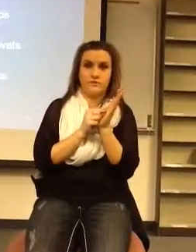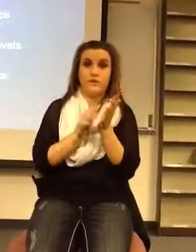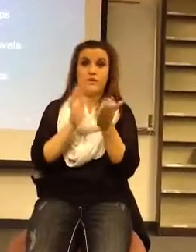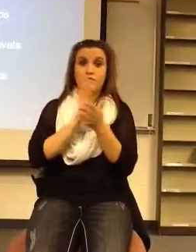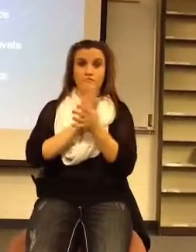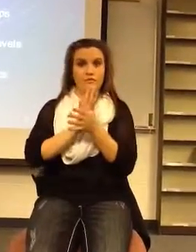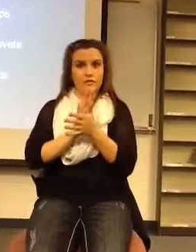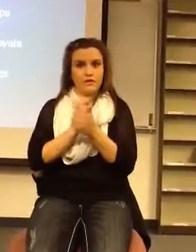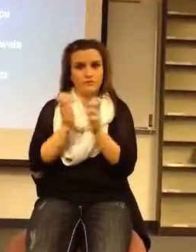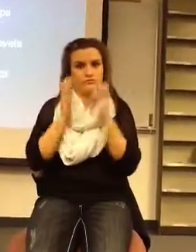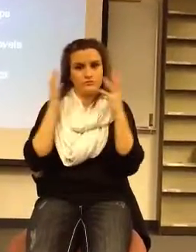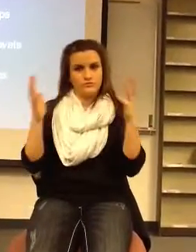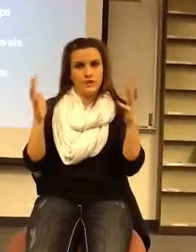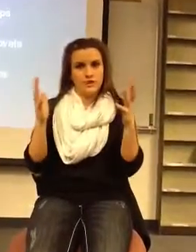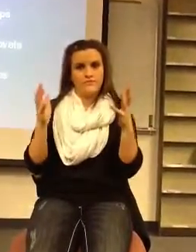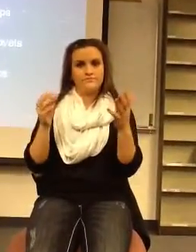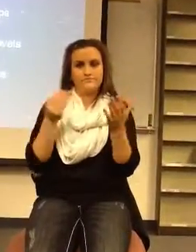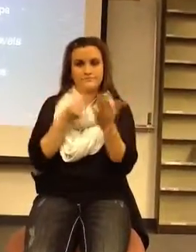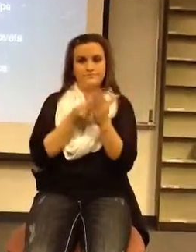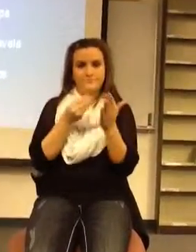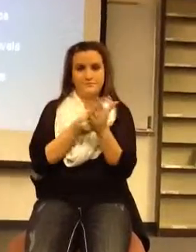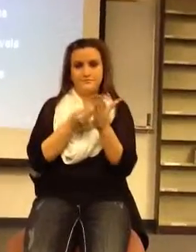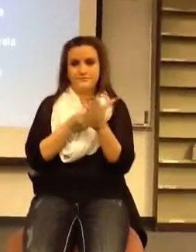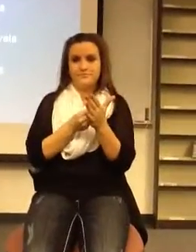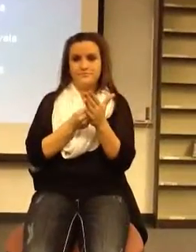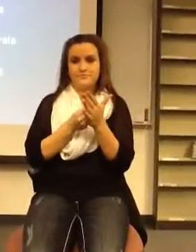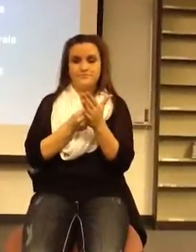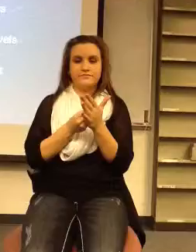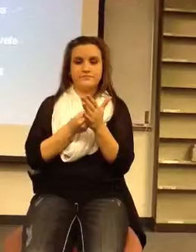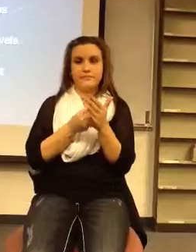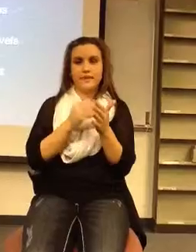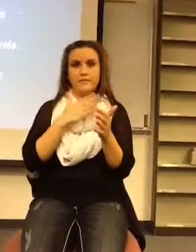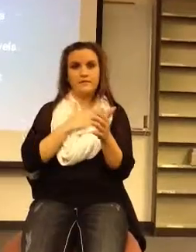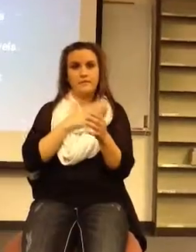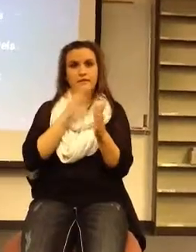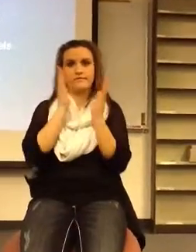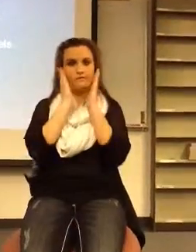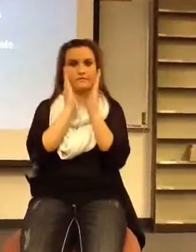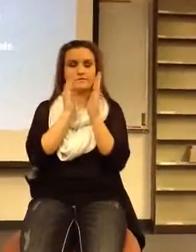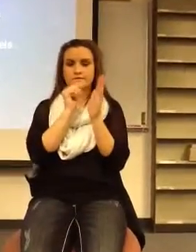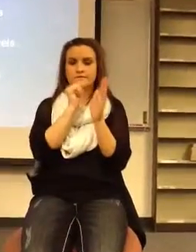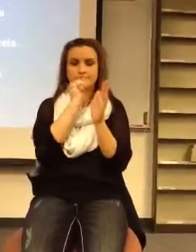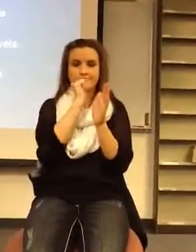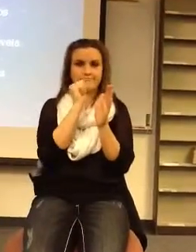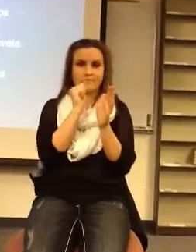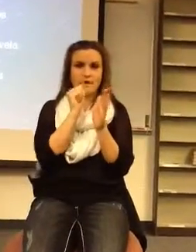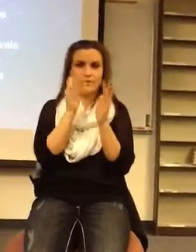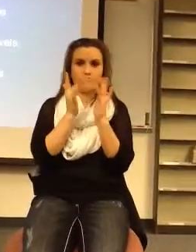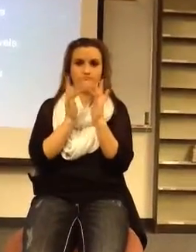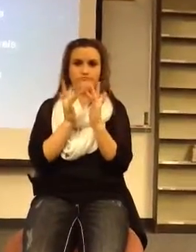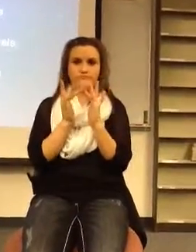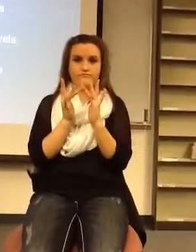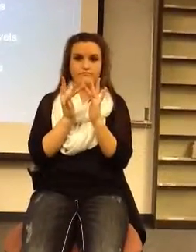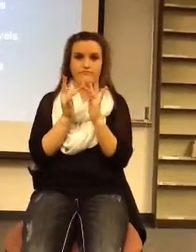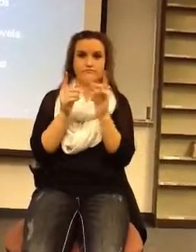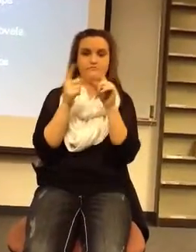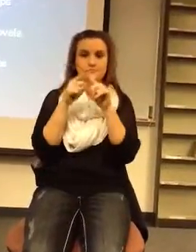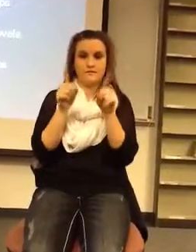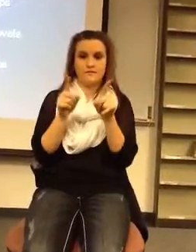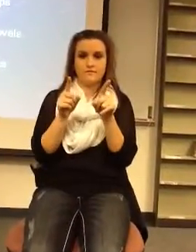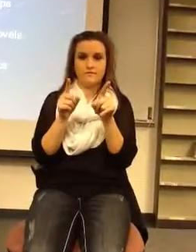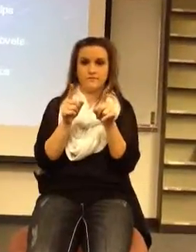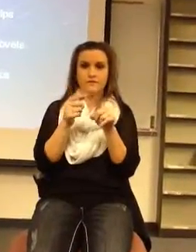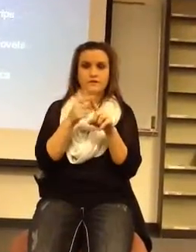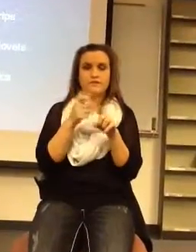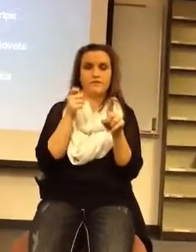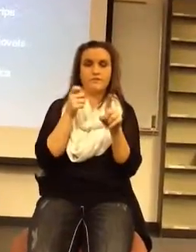is. But I'm not really going to focus on webcomics because in a very real sense, it's a different medium from the kind of comic that you would use in